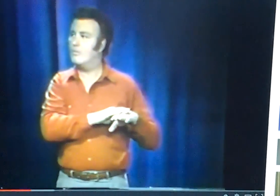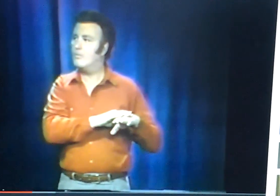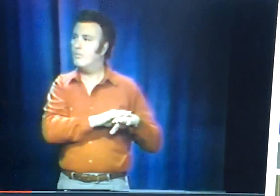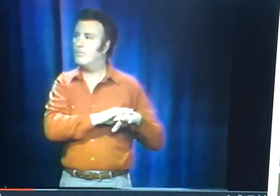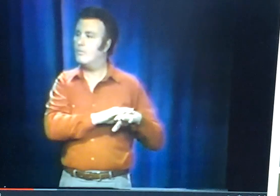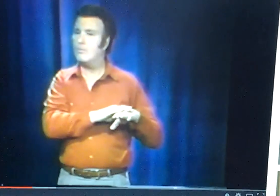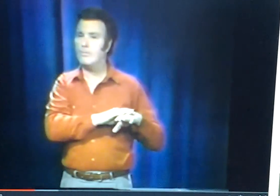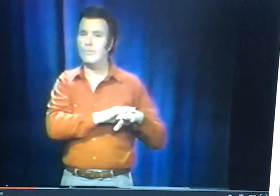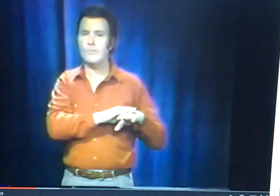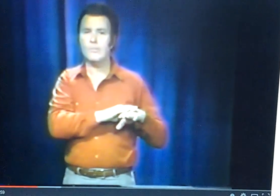I looked around.